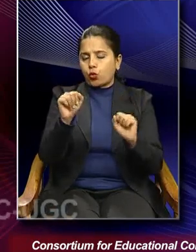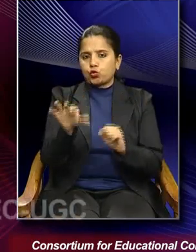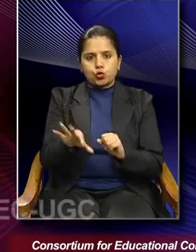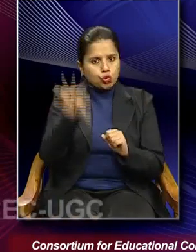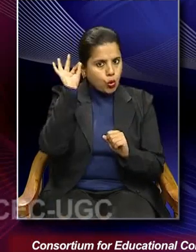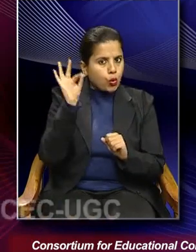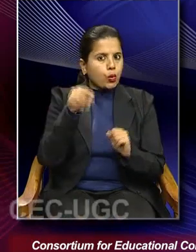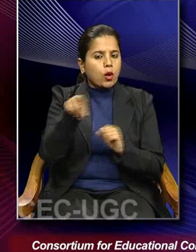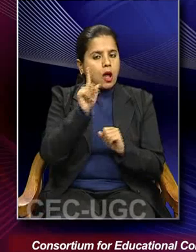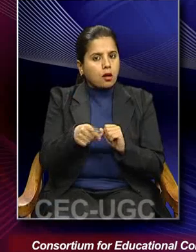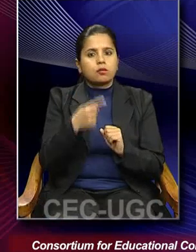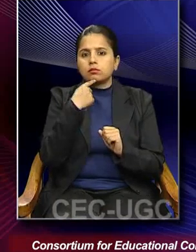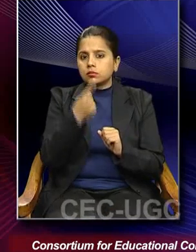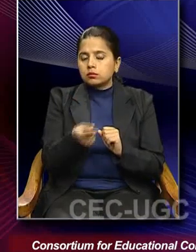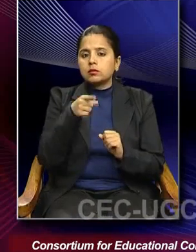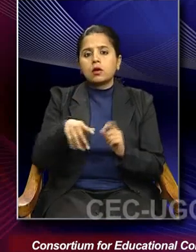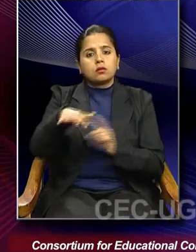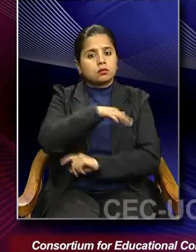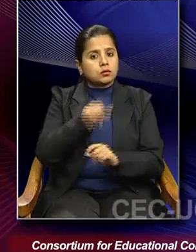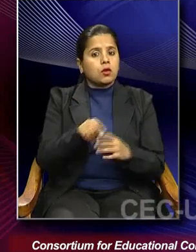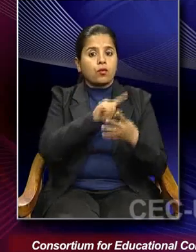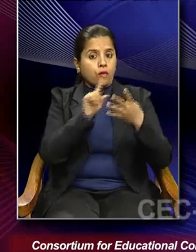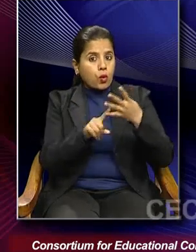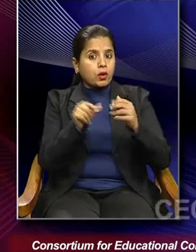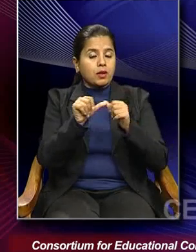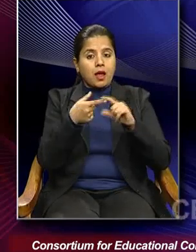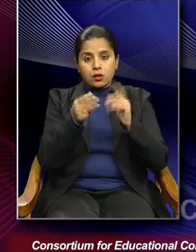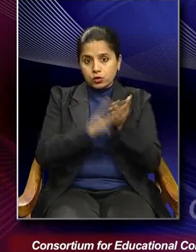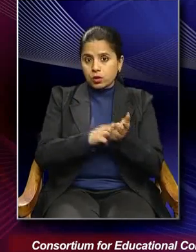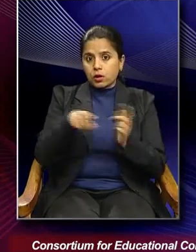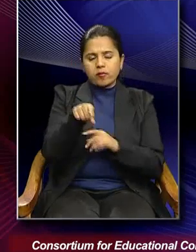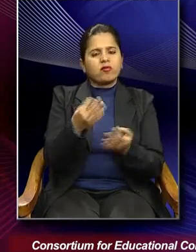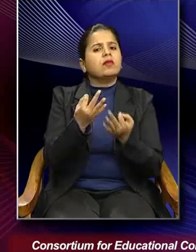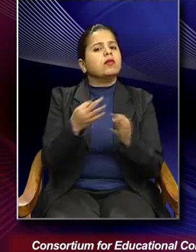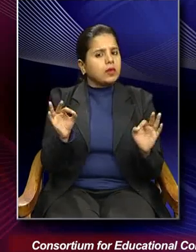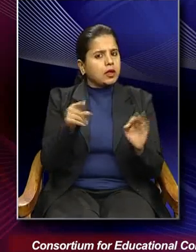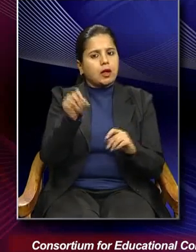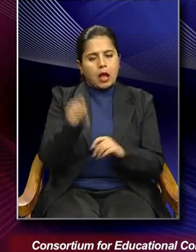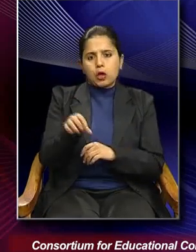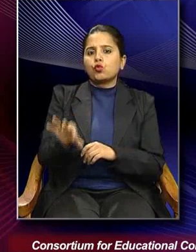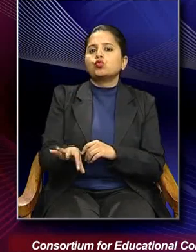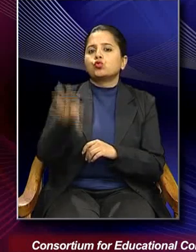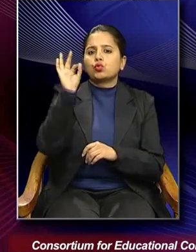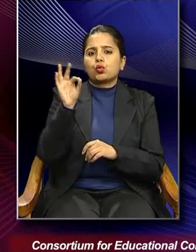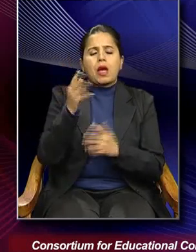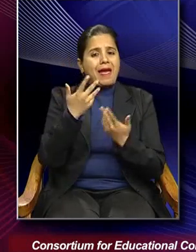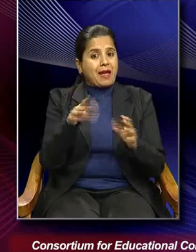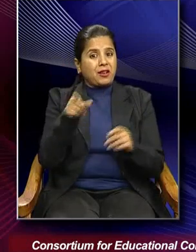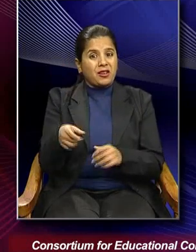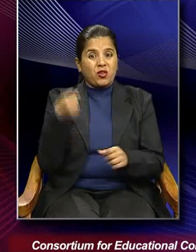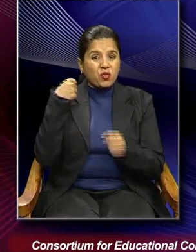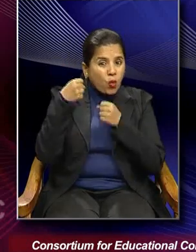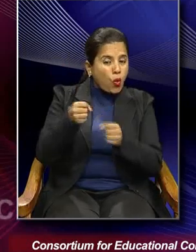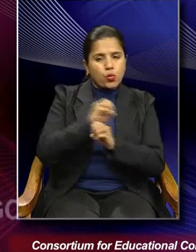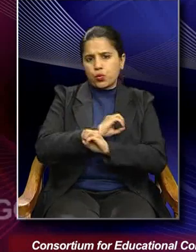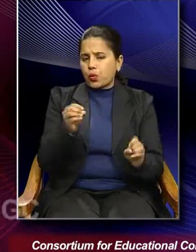has been guaranteed under this particular fourth axiom, that they are free to choose without any pressure and with under